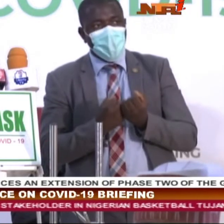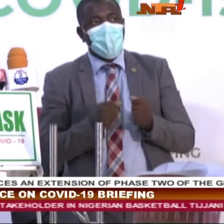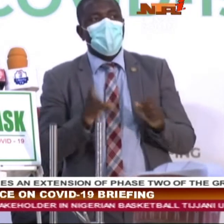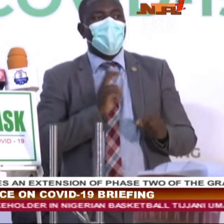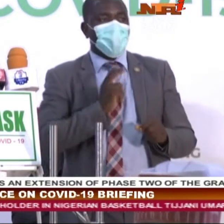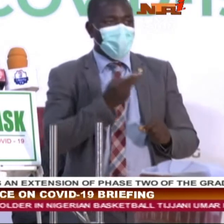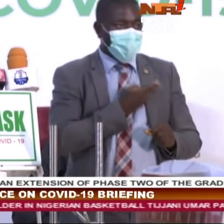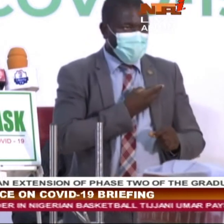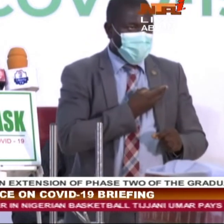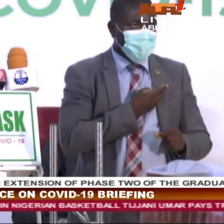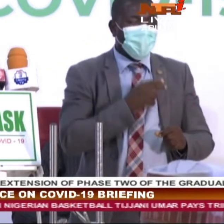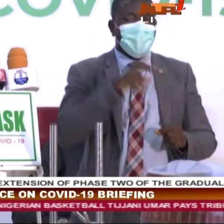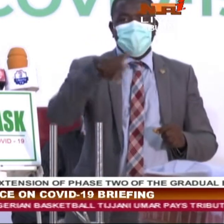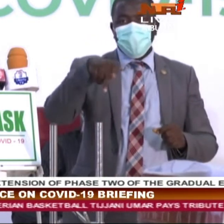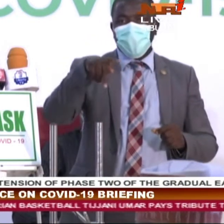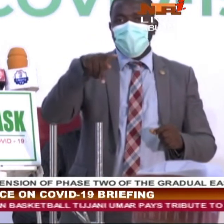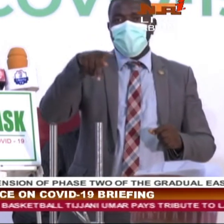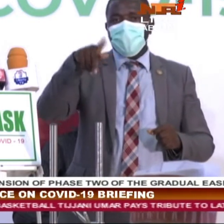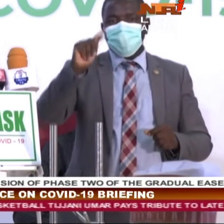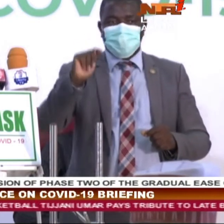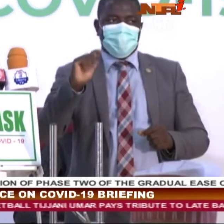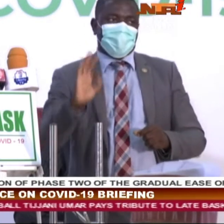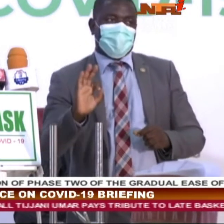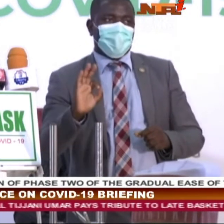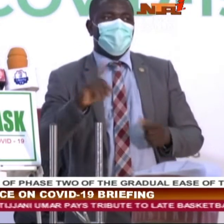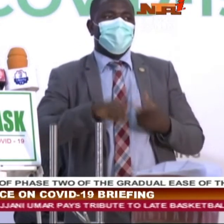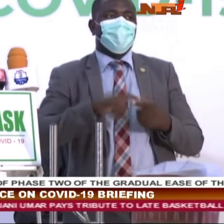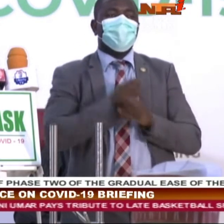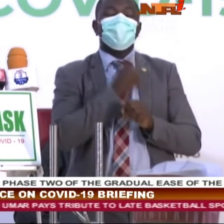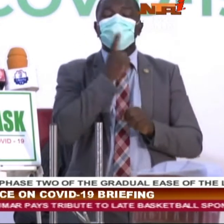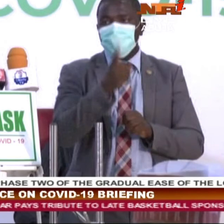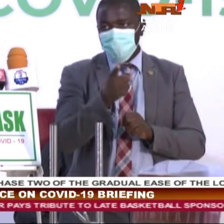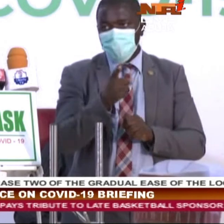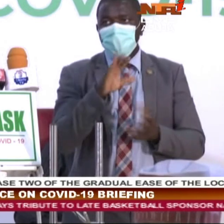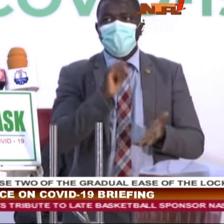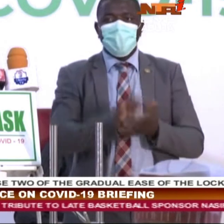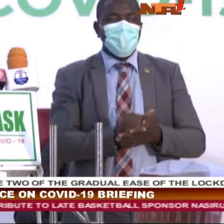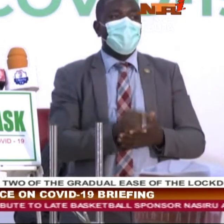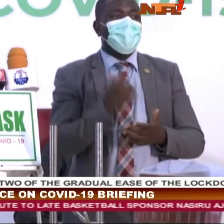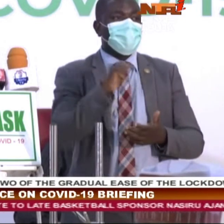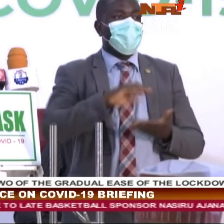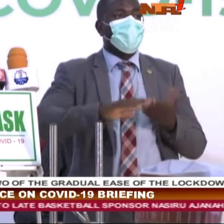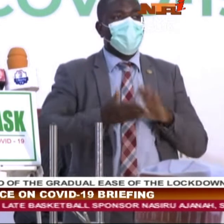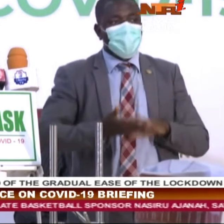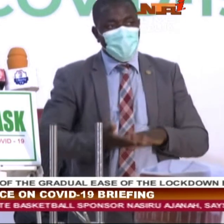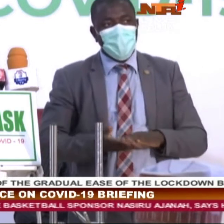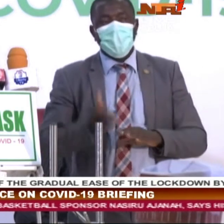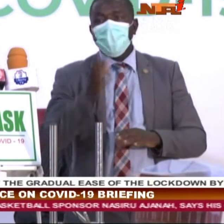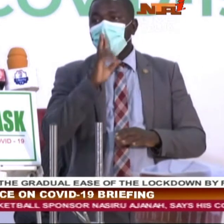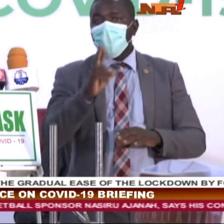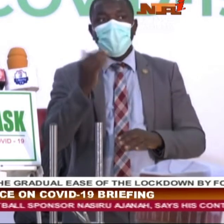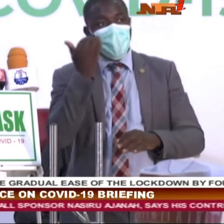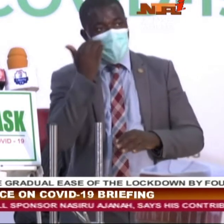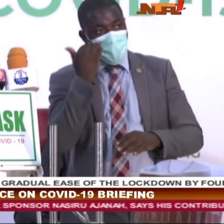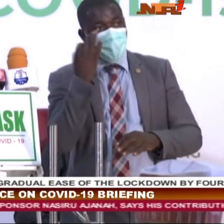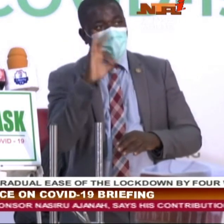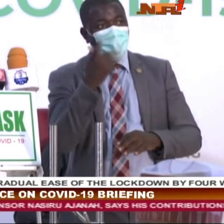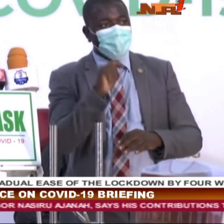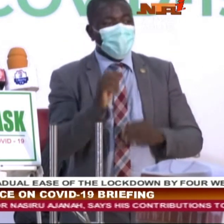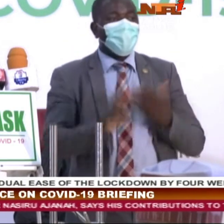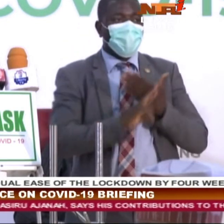us, the PTF, to make sure that the communities are aware of the